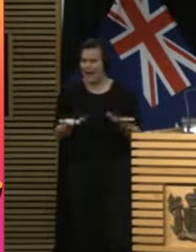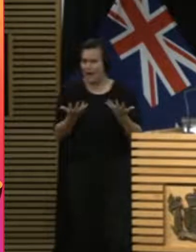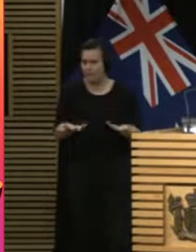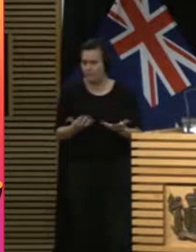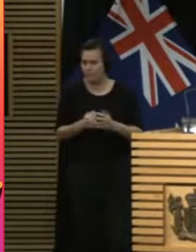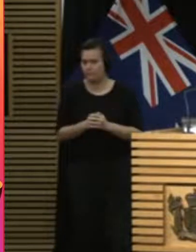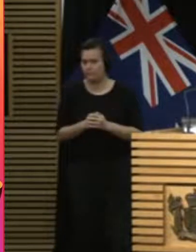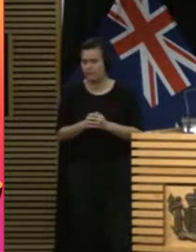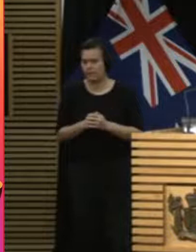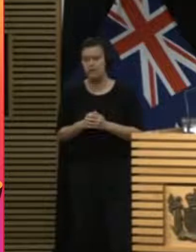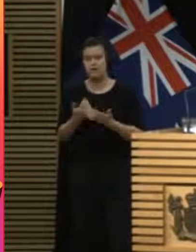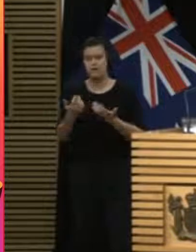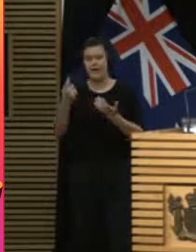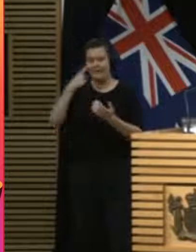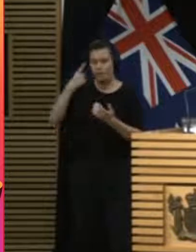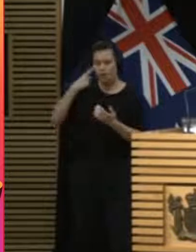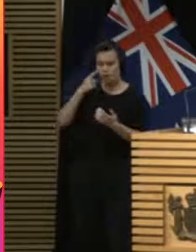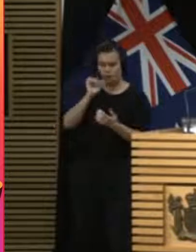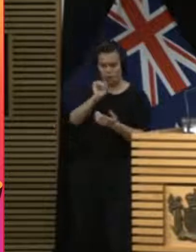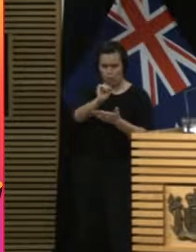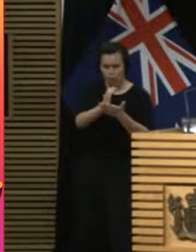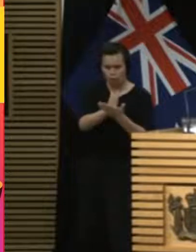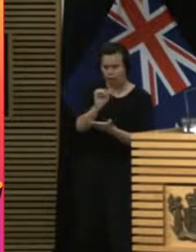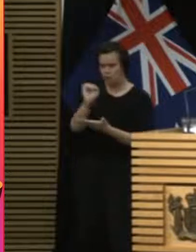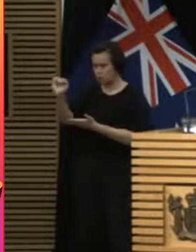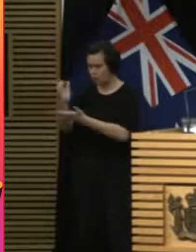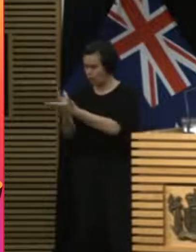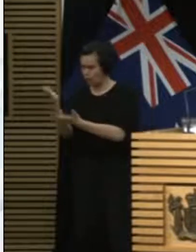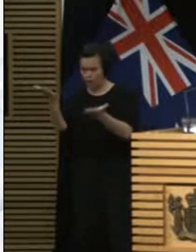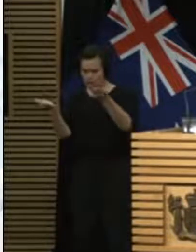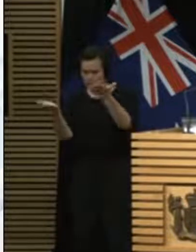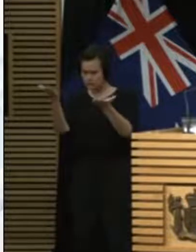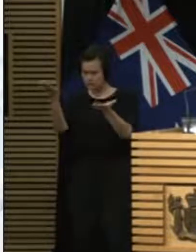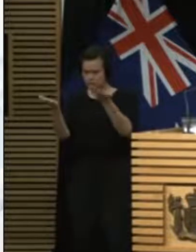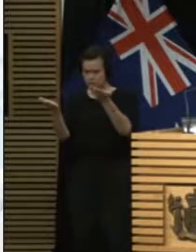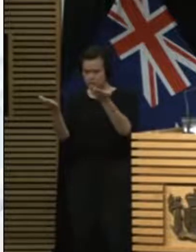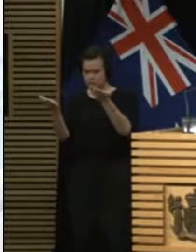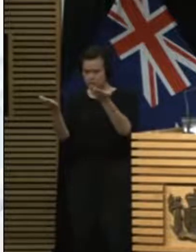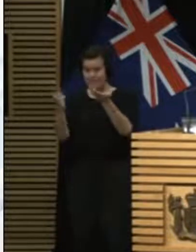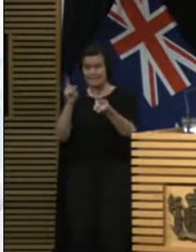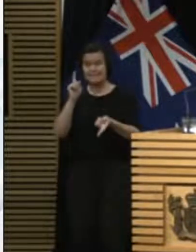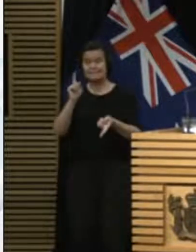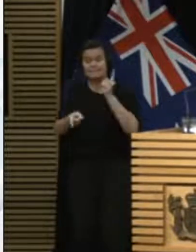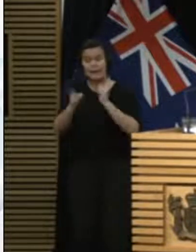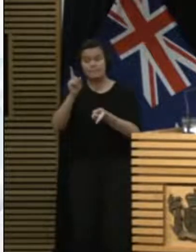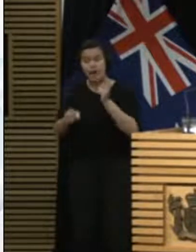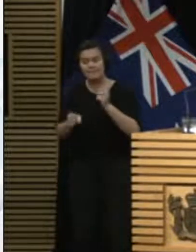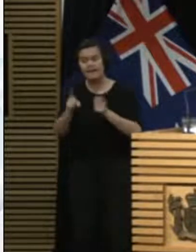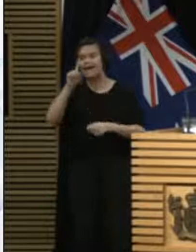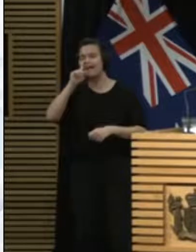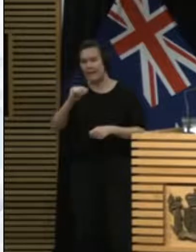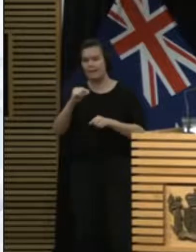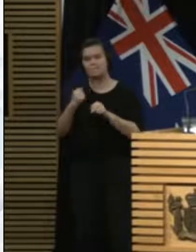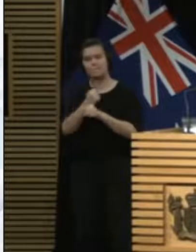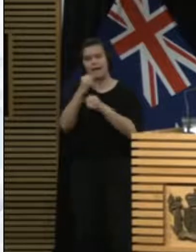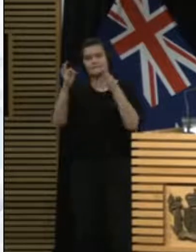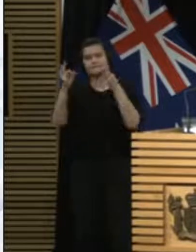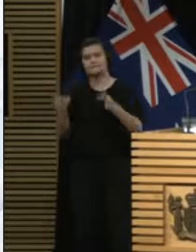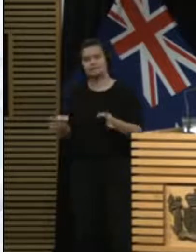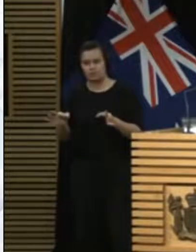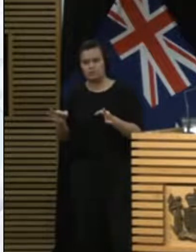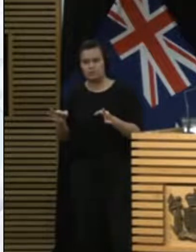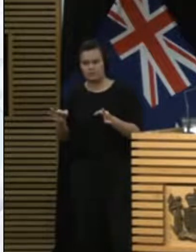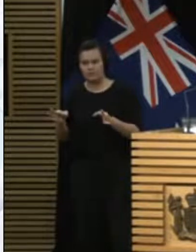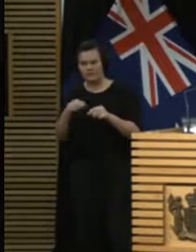in which rights interact and assesses whether it is reasonable sometimes to make decisions that might be justifiable under